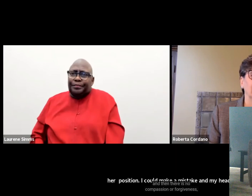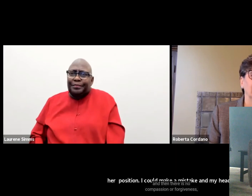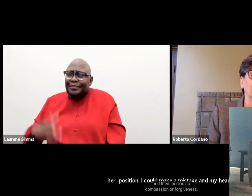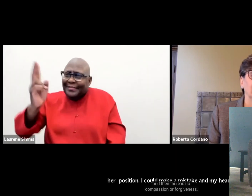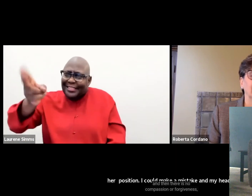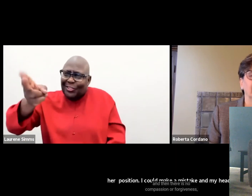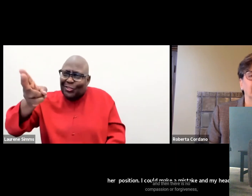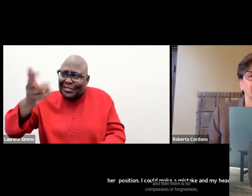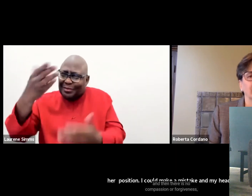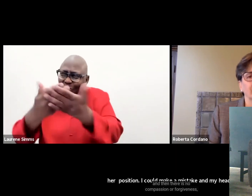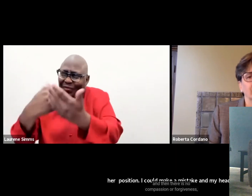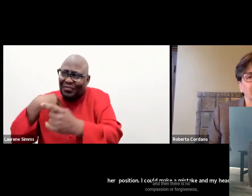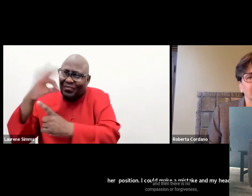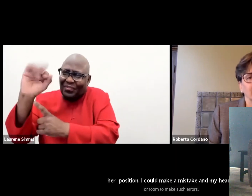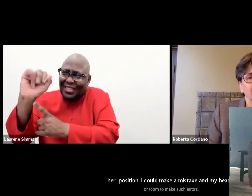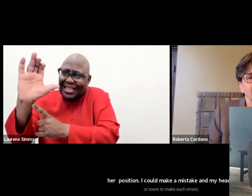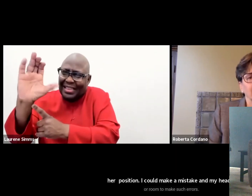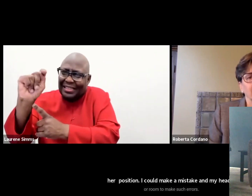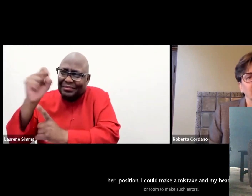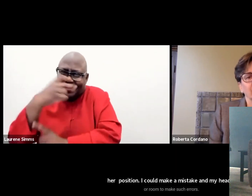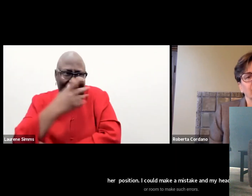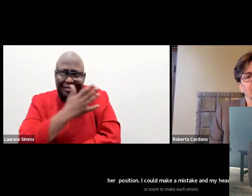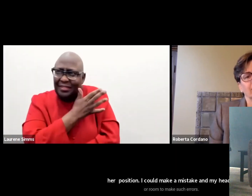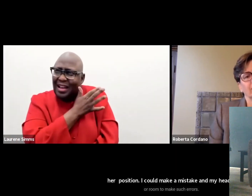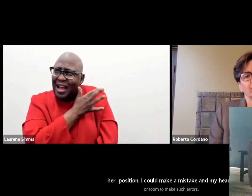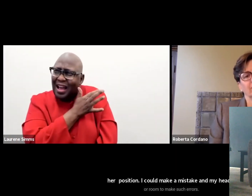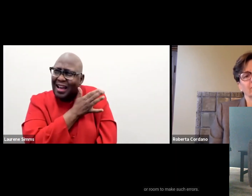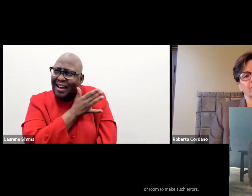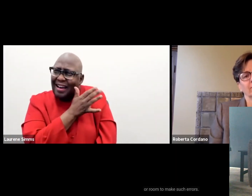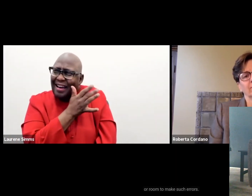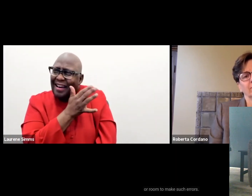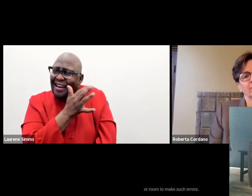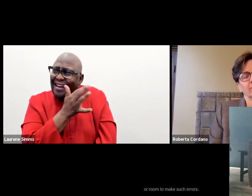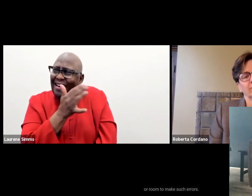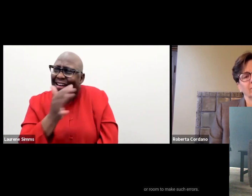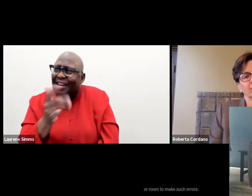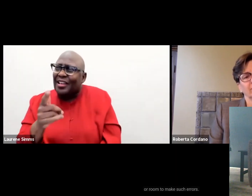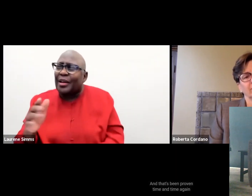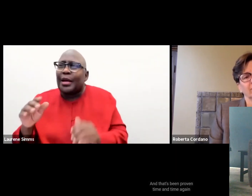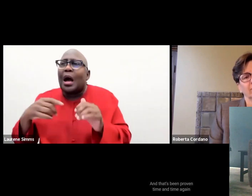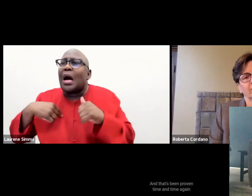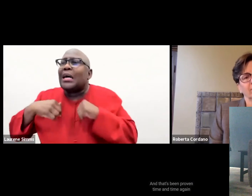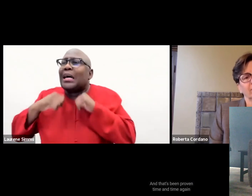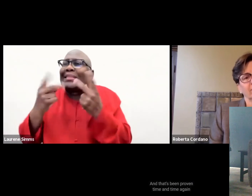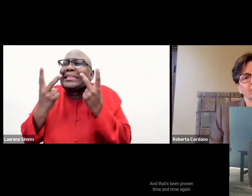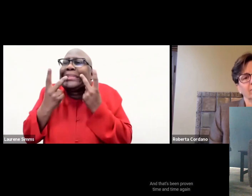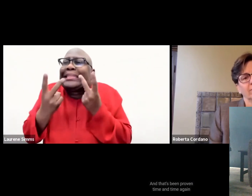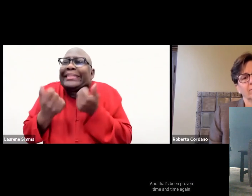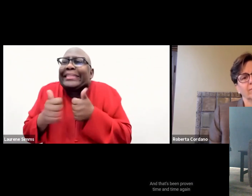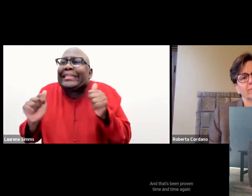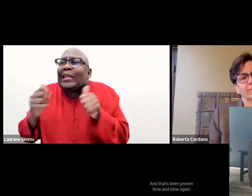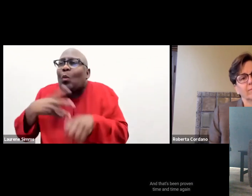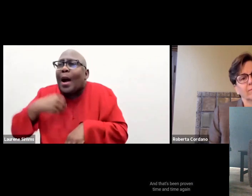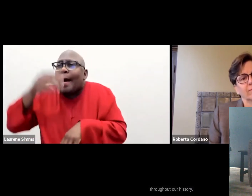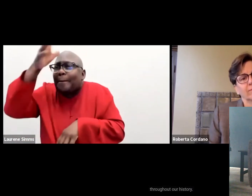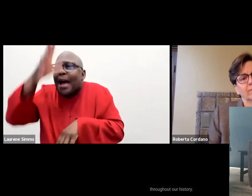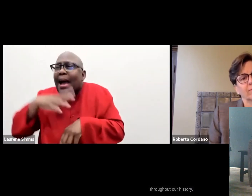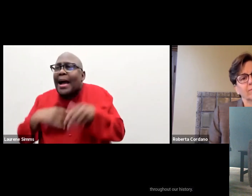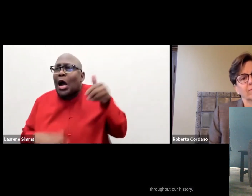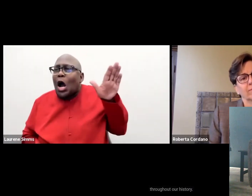And then there's no compassion or forgiveness. And that's the history of this. There's no room to make